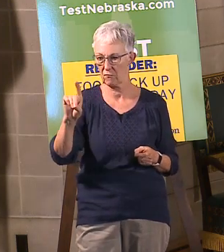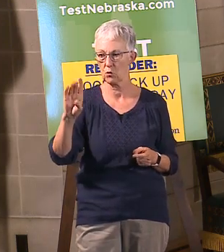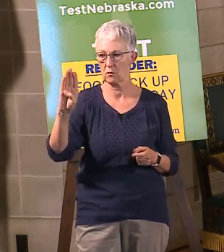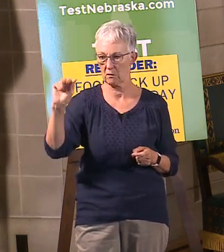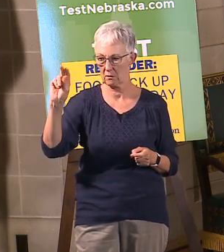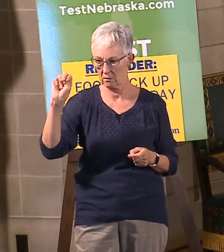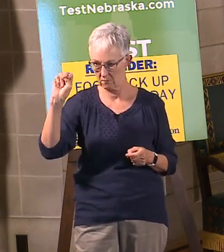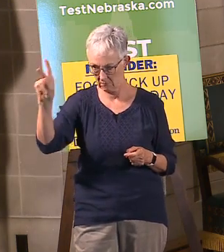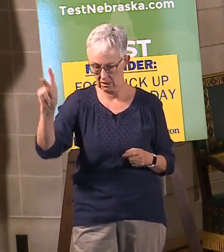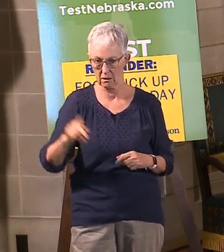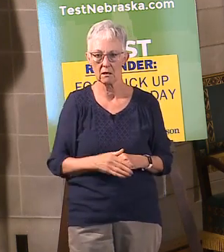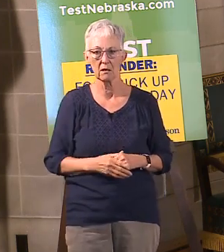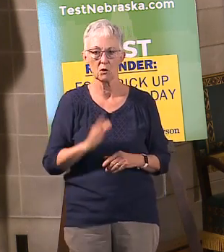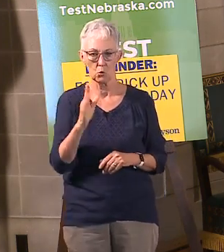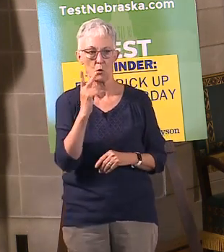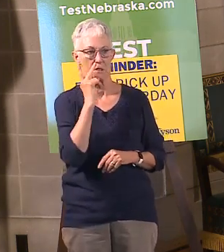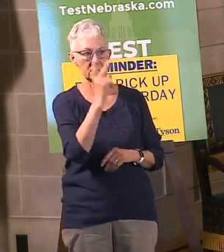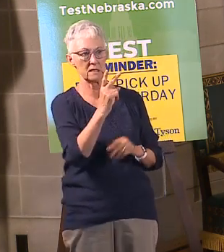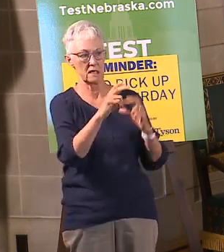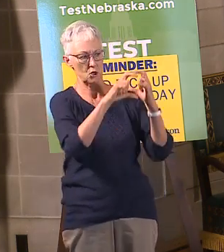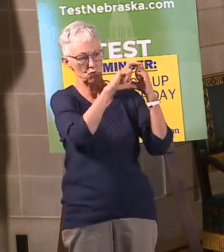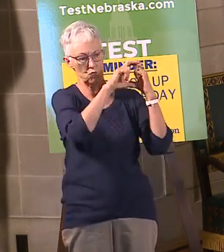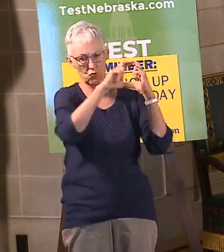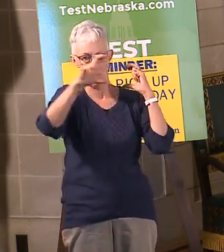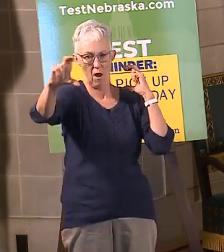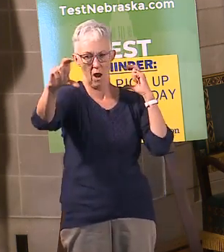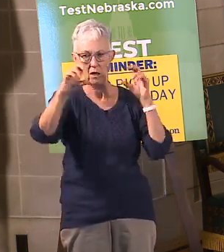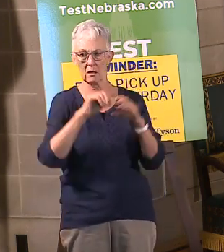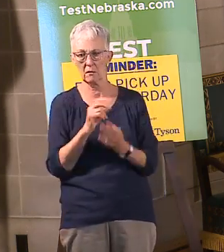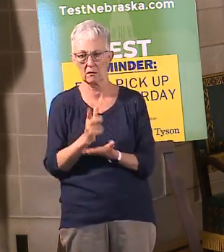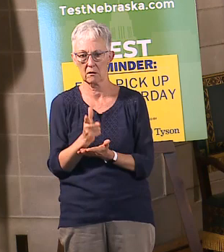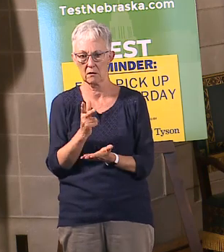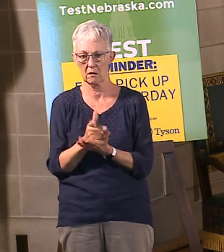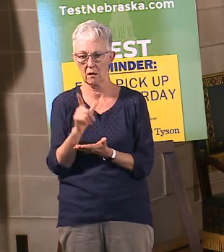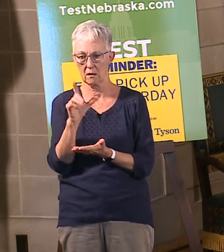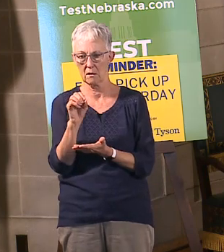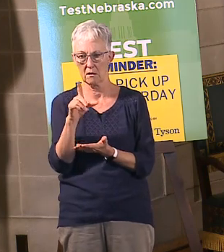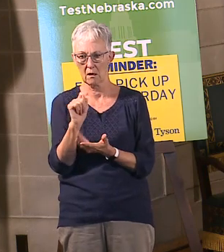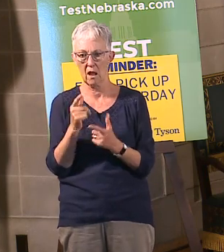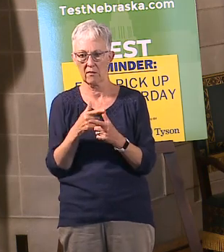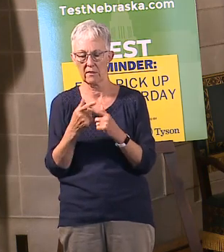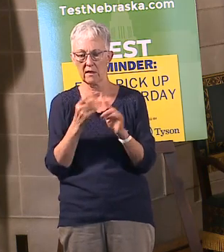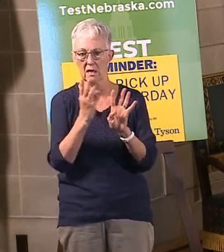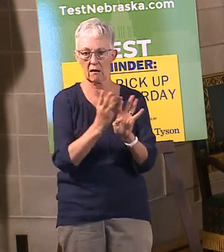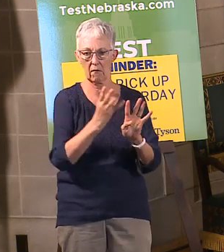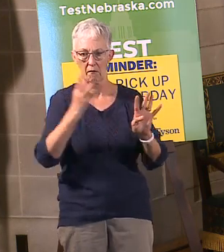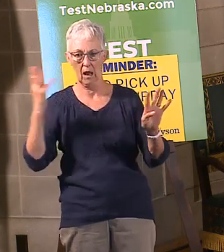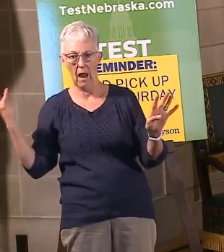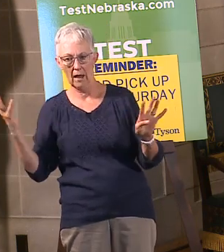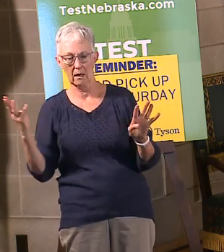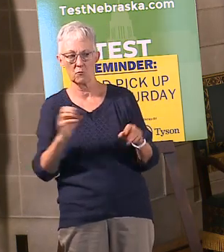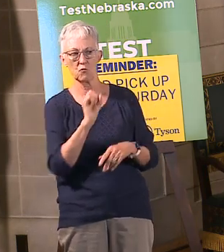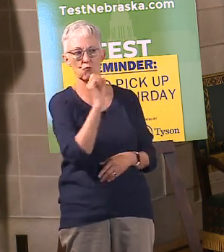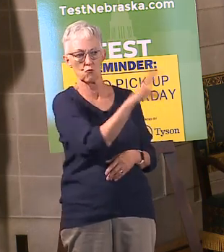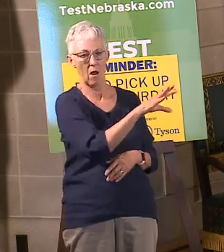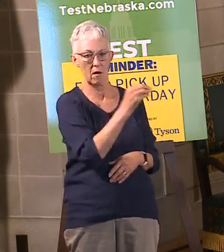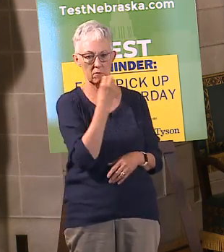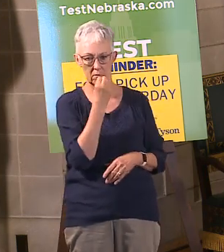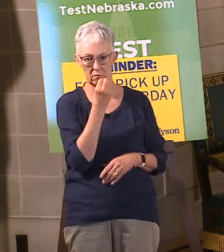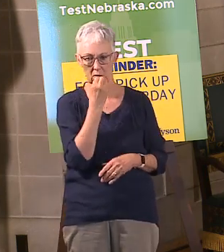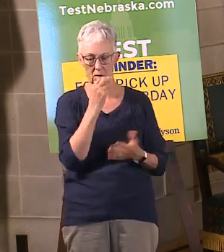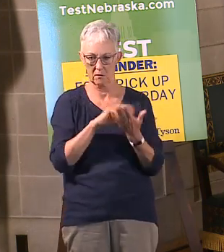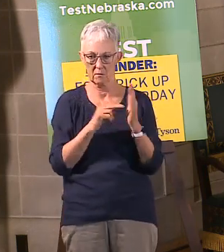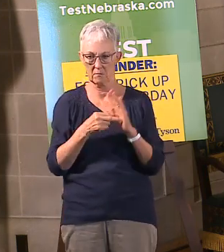Warner truck in the parking lot and get in line to drop off. This is a no-contact drop-off. So you'll